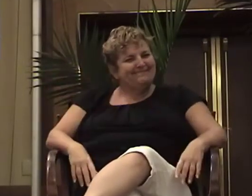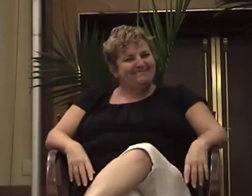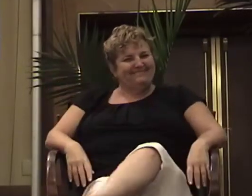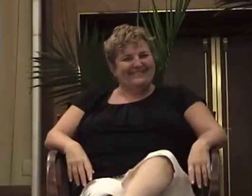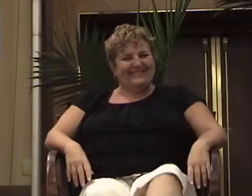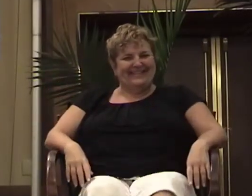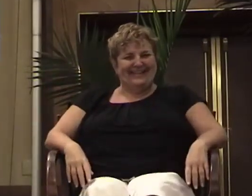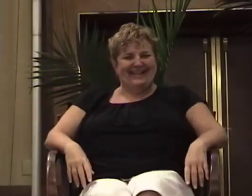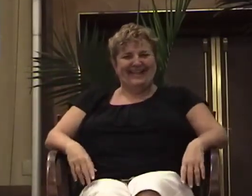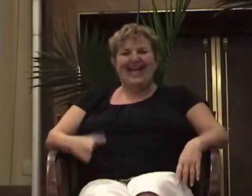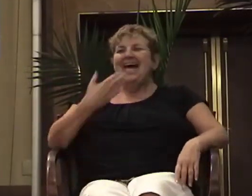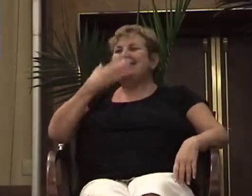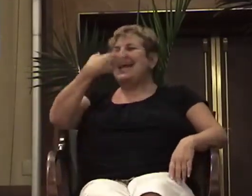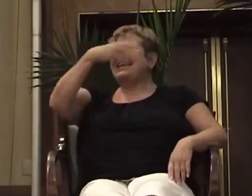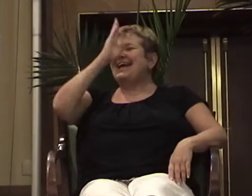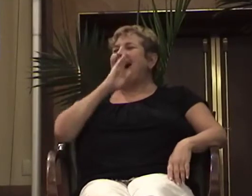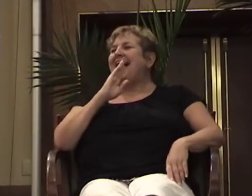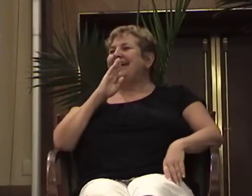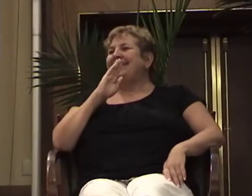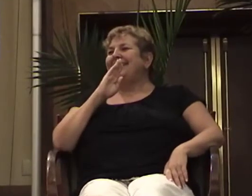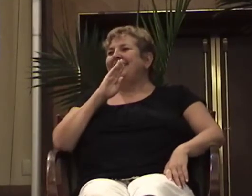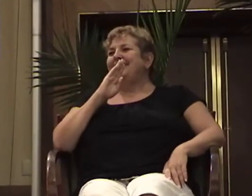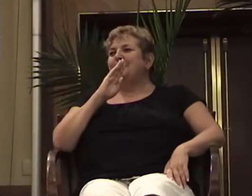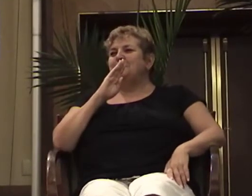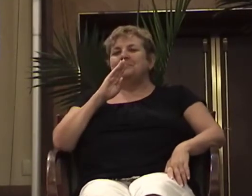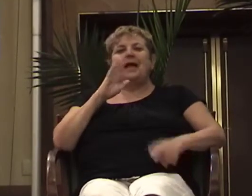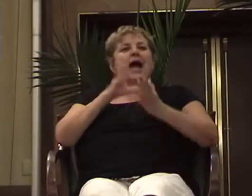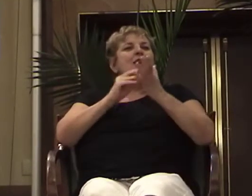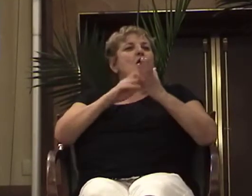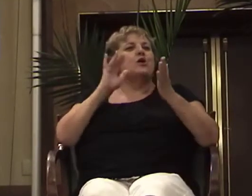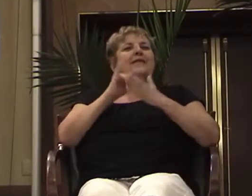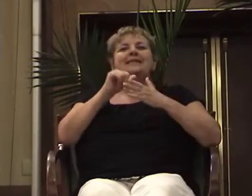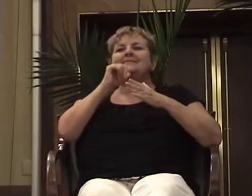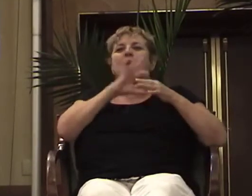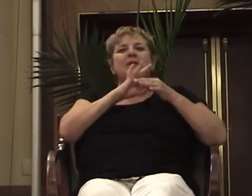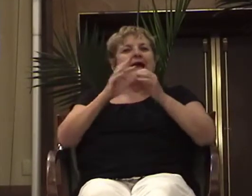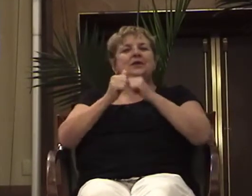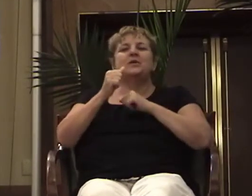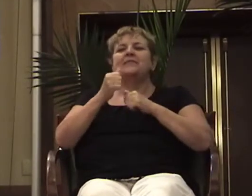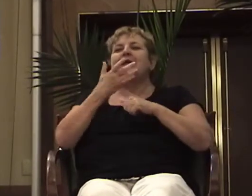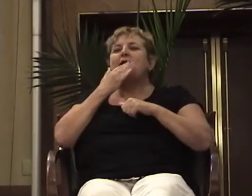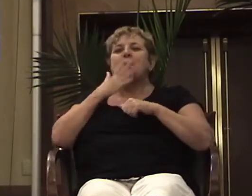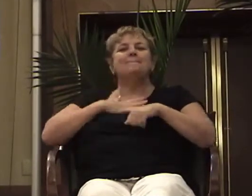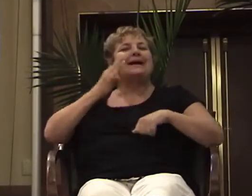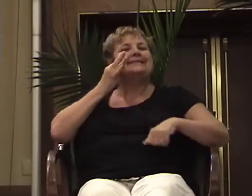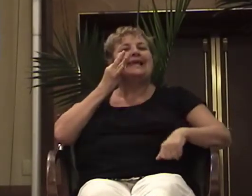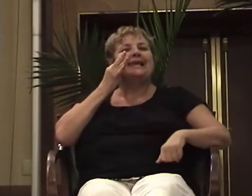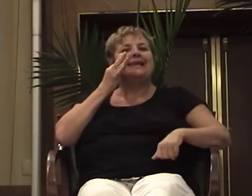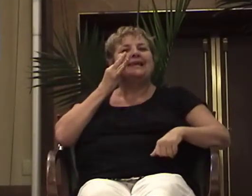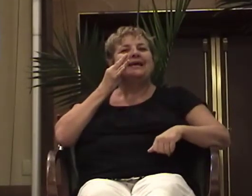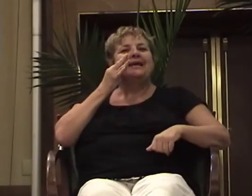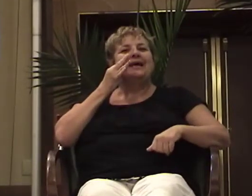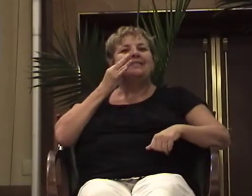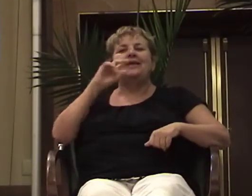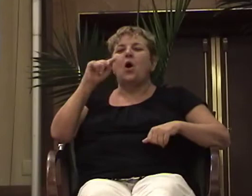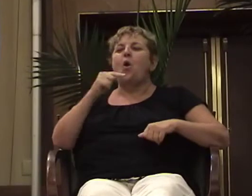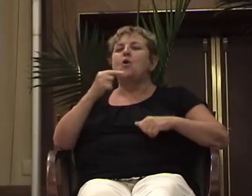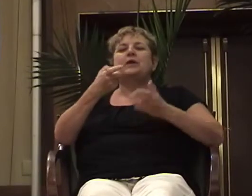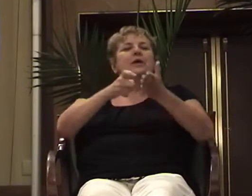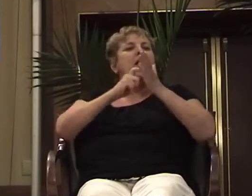Thank God that I learned that it didn't have anything to do with the color of my skin, that the only requirement for membership was a desire to stop drinking. That's what they